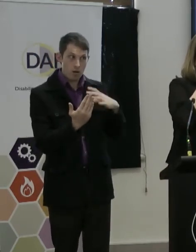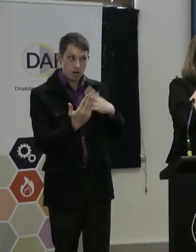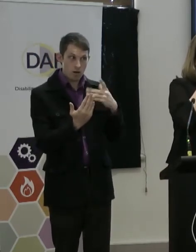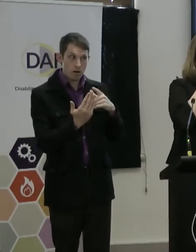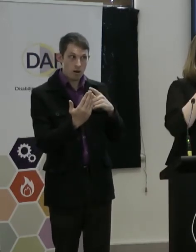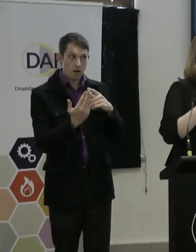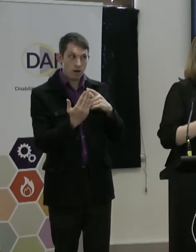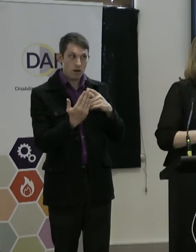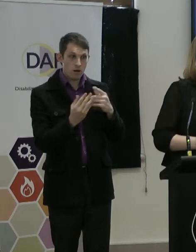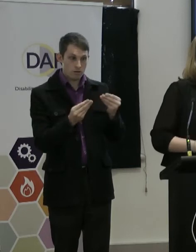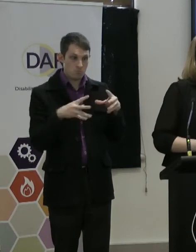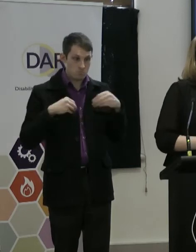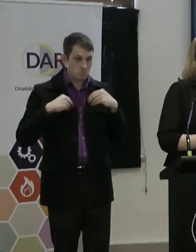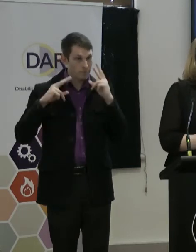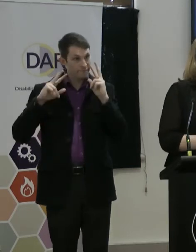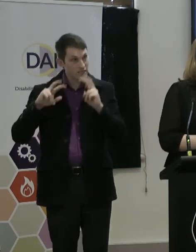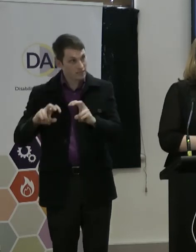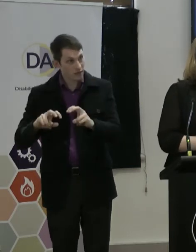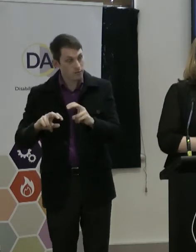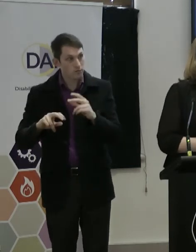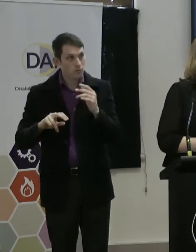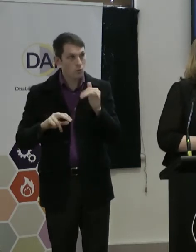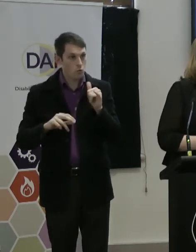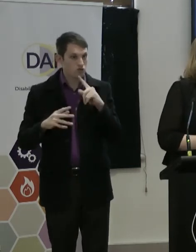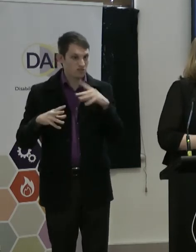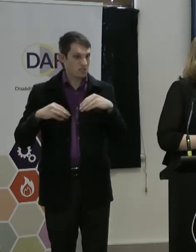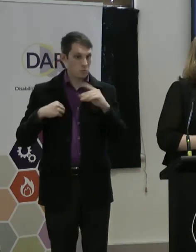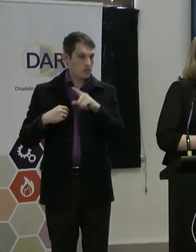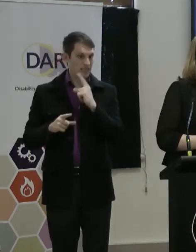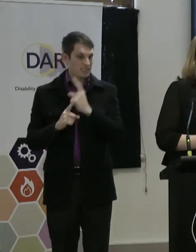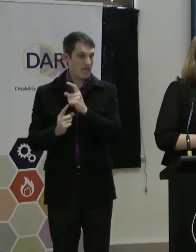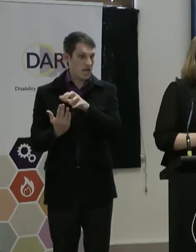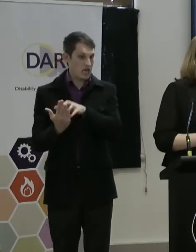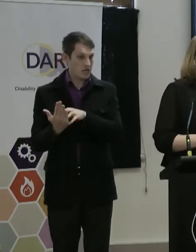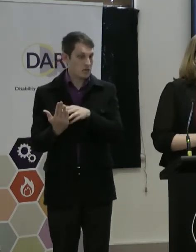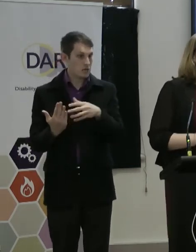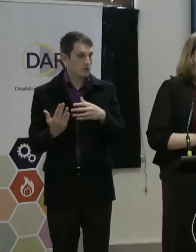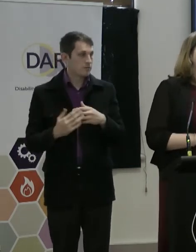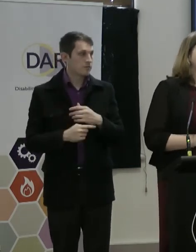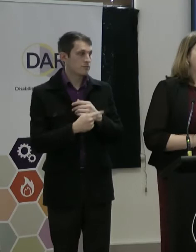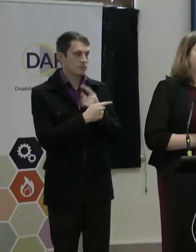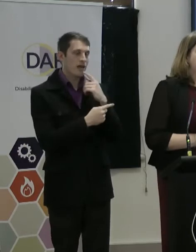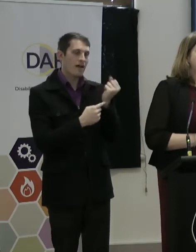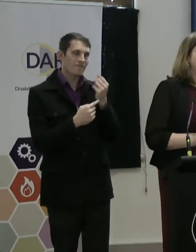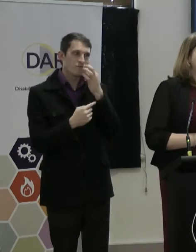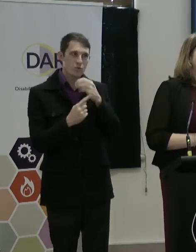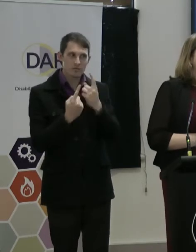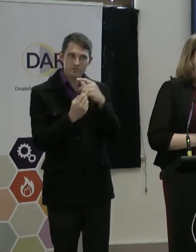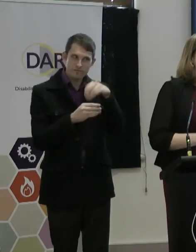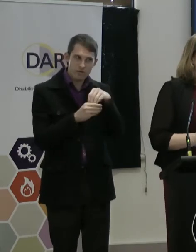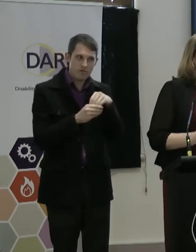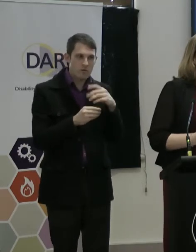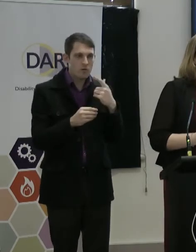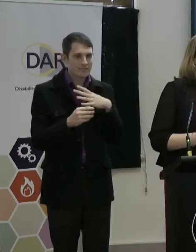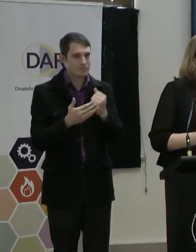it just from what the provider says? There's a couple of components. So we need to ensure that there